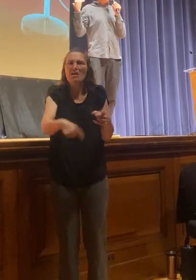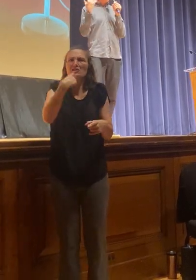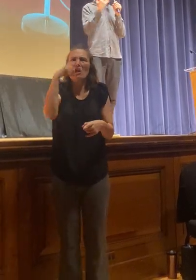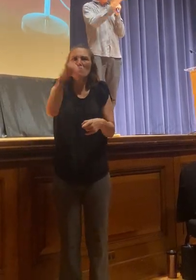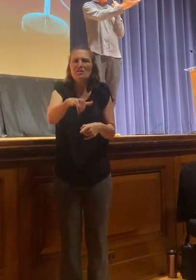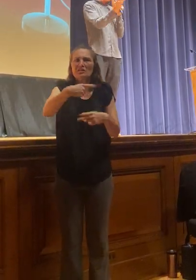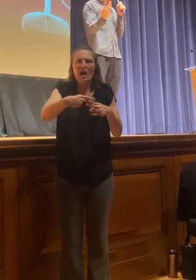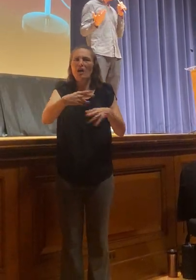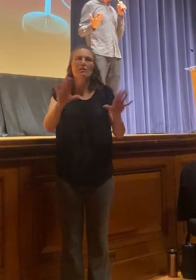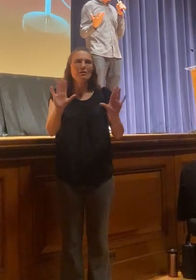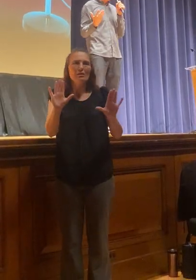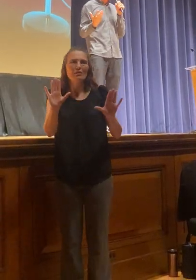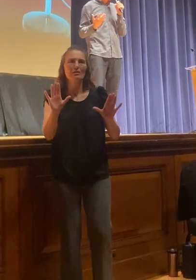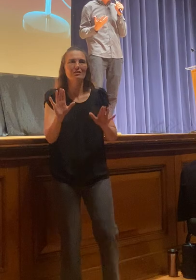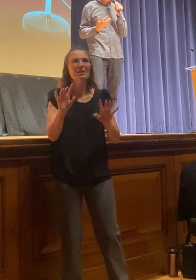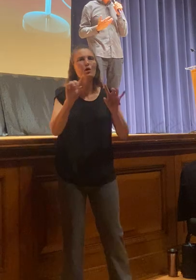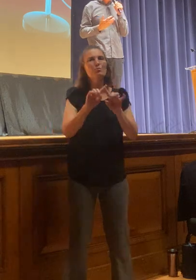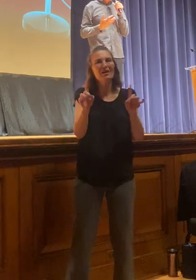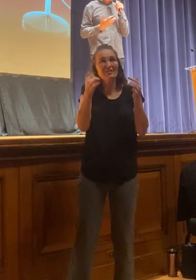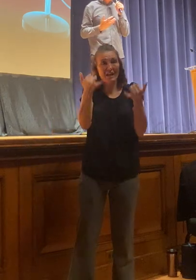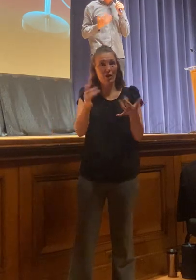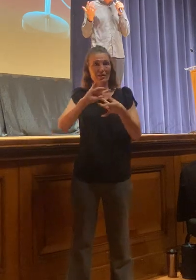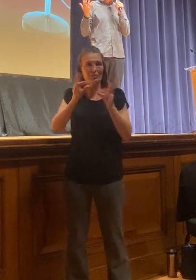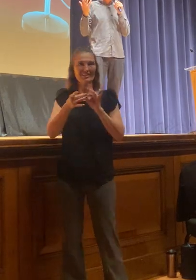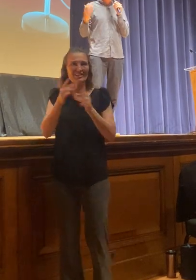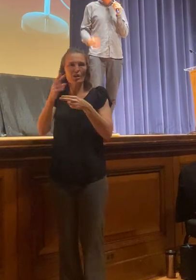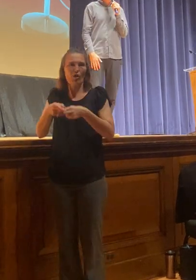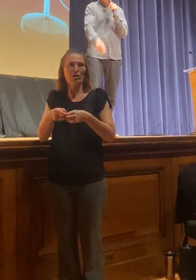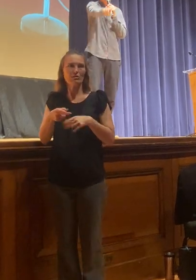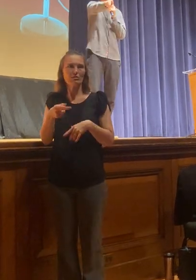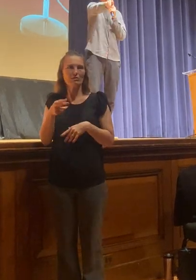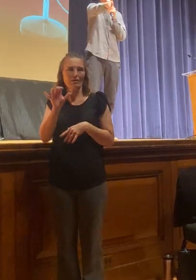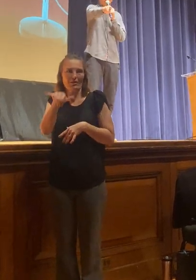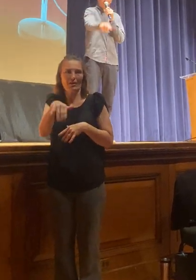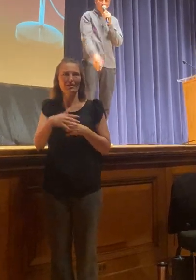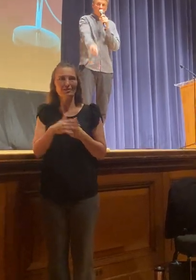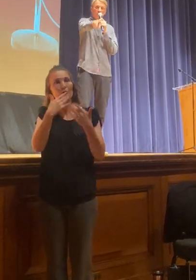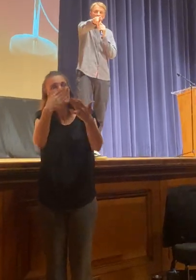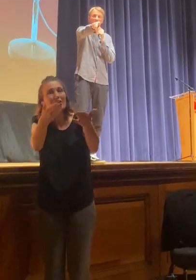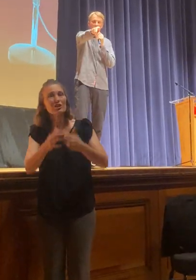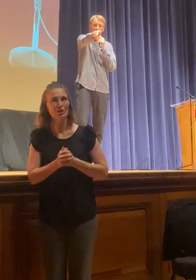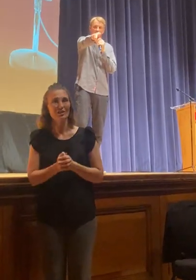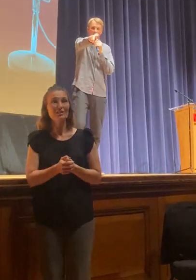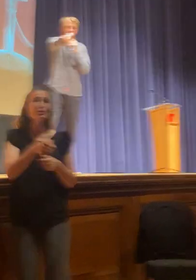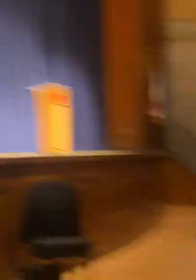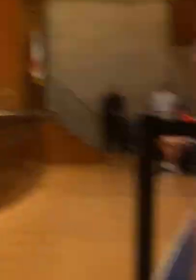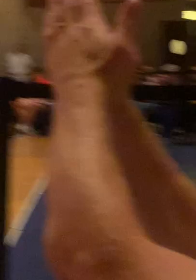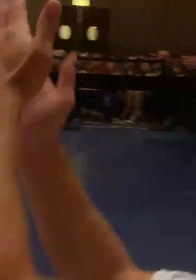story, and now that's what they call it in the Olympics, so, um, it works. And, thanks. Thank you!